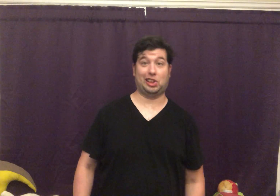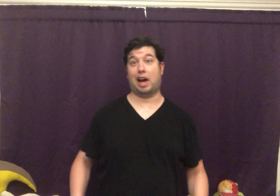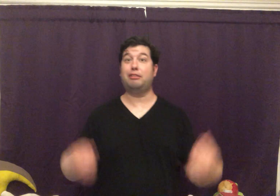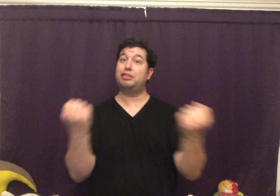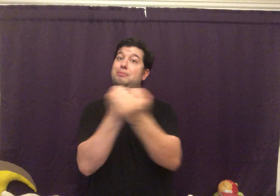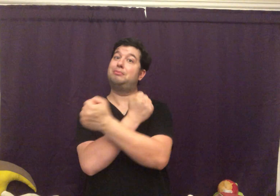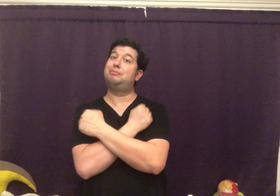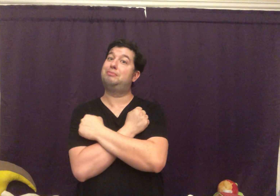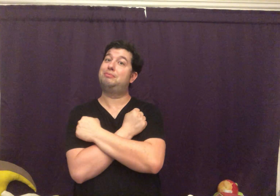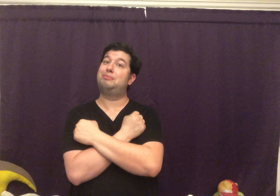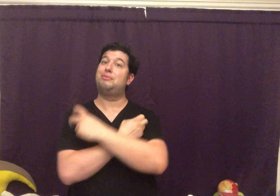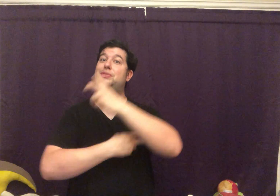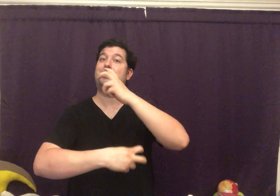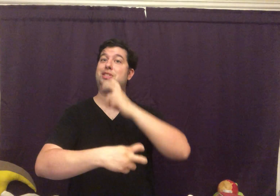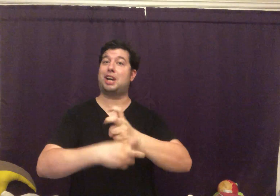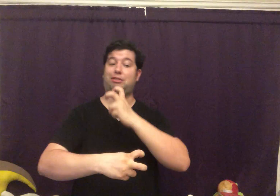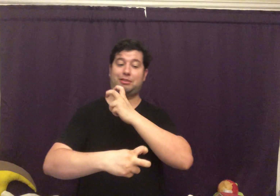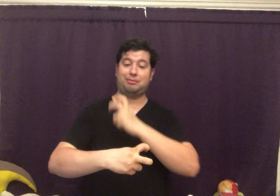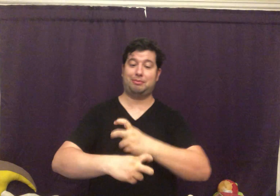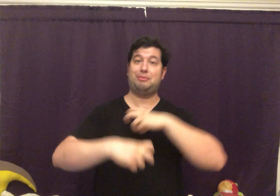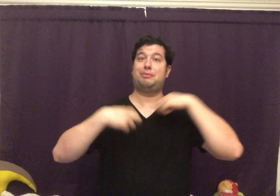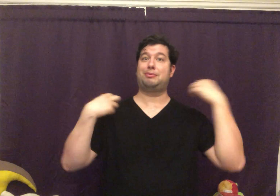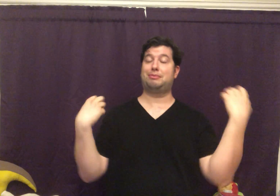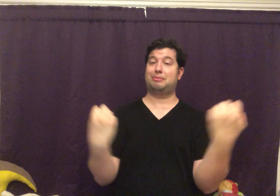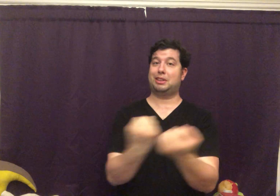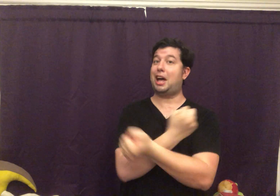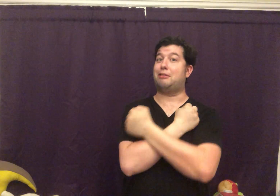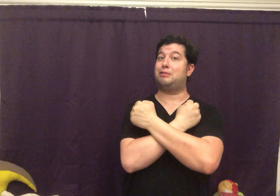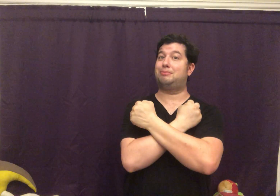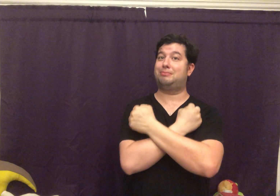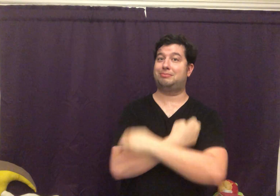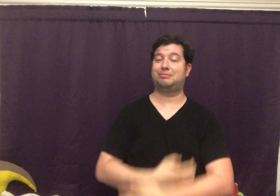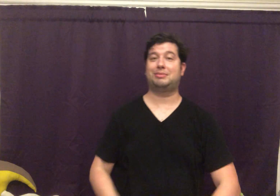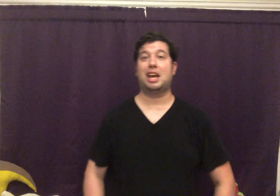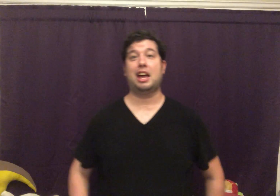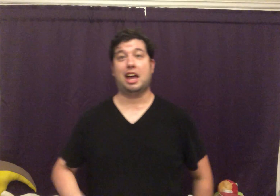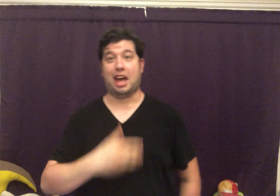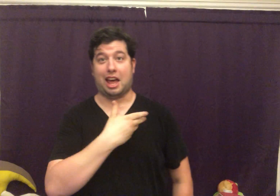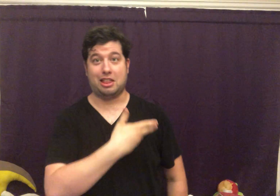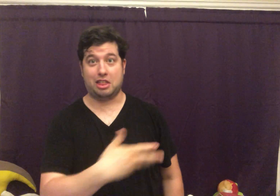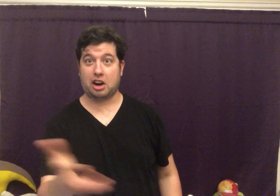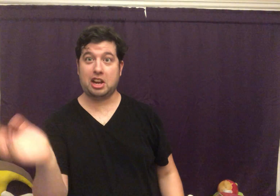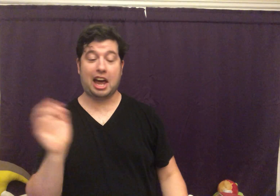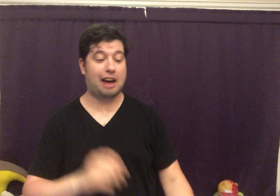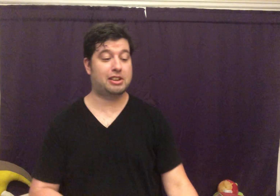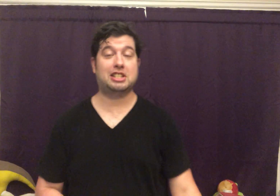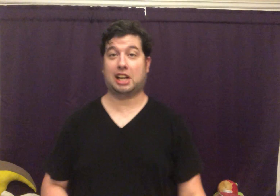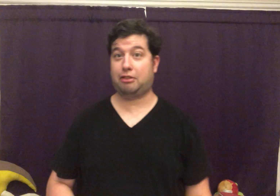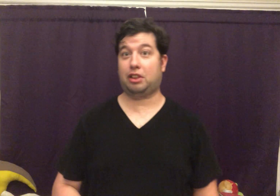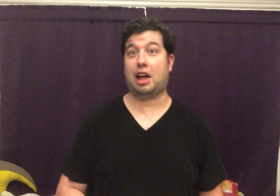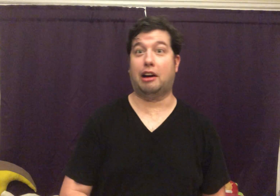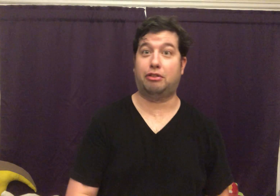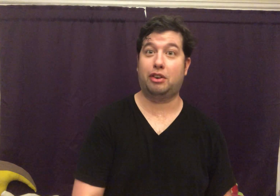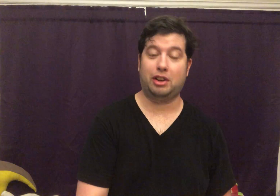love, tough love. And there you have it, tough love